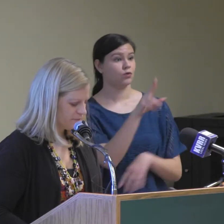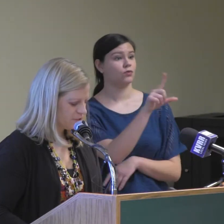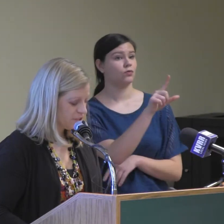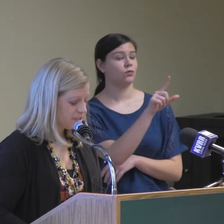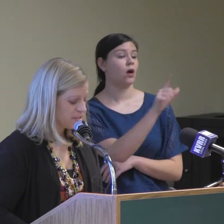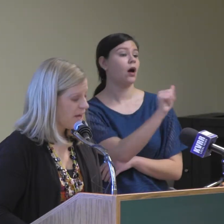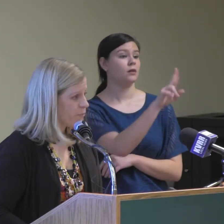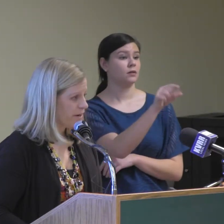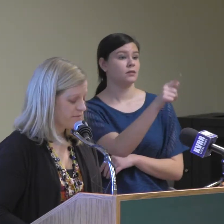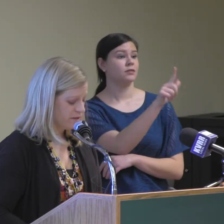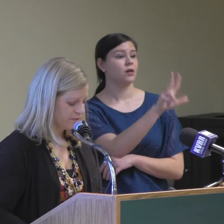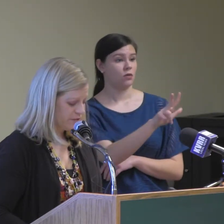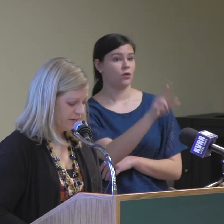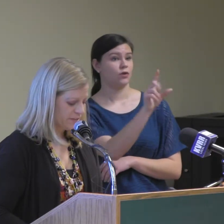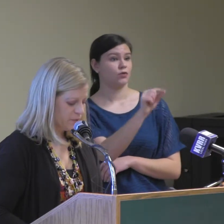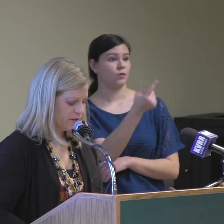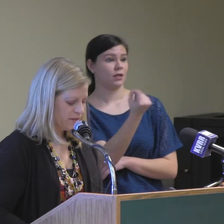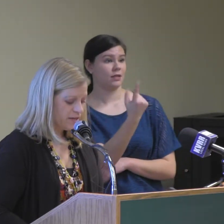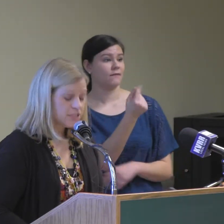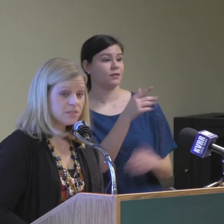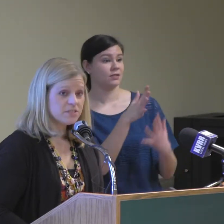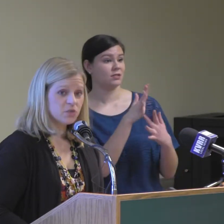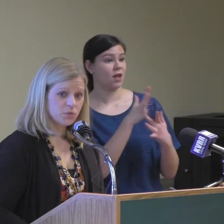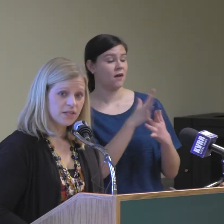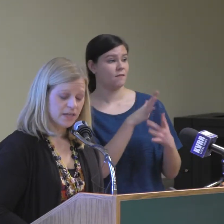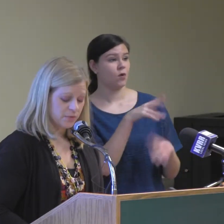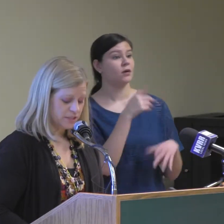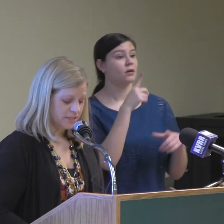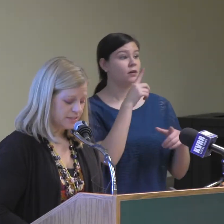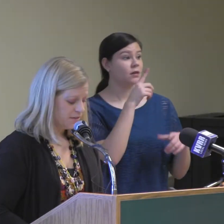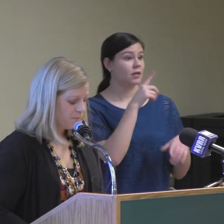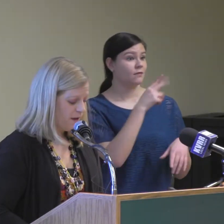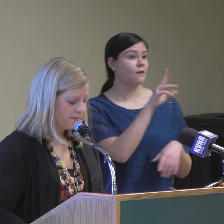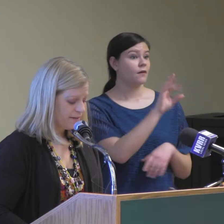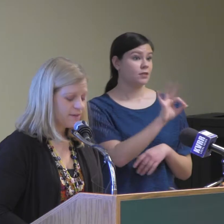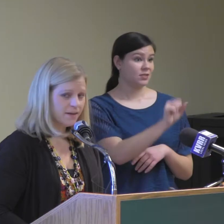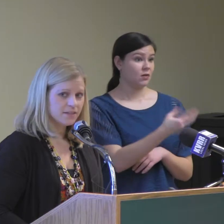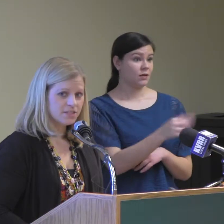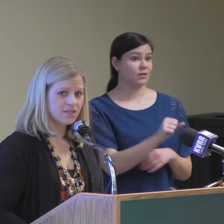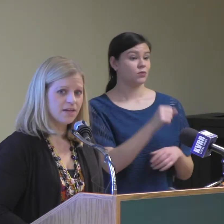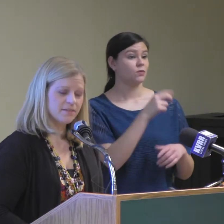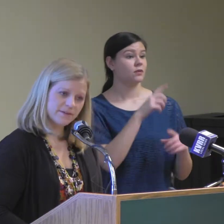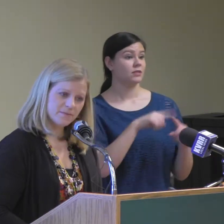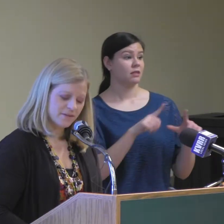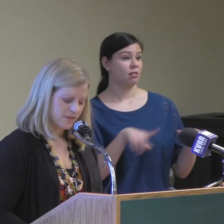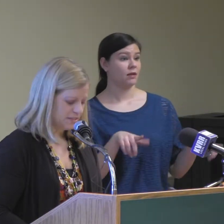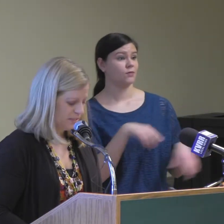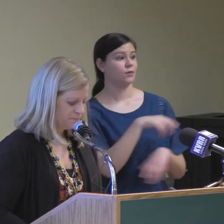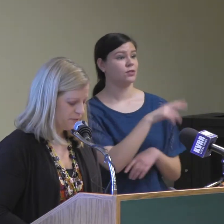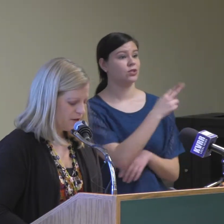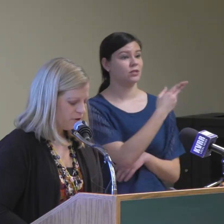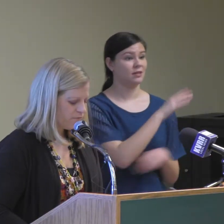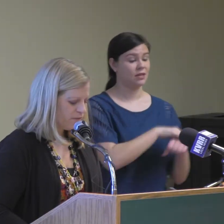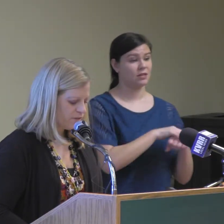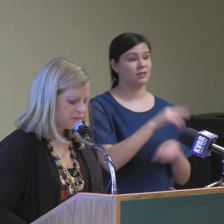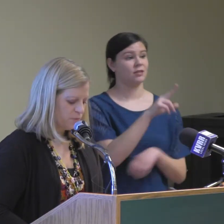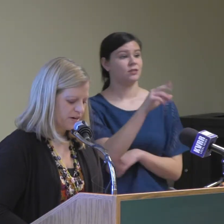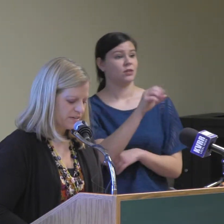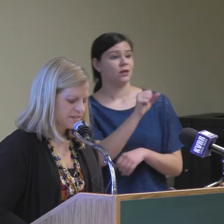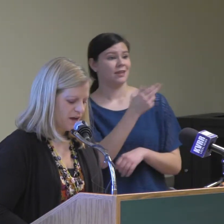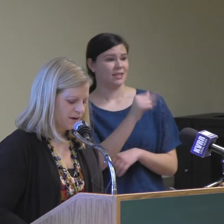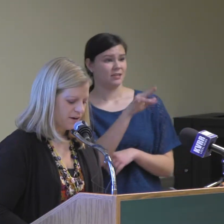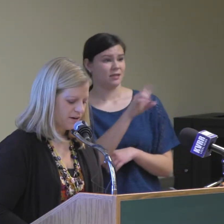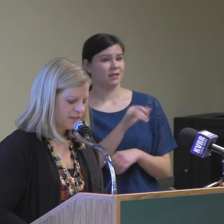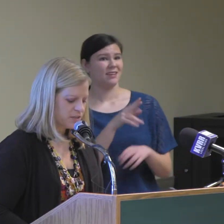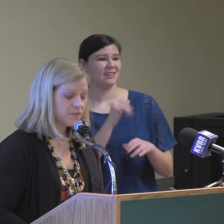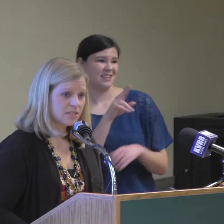2011. She is a sophomore at Fargo South High School. She speaks 3 languages: Nepali, English, and a little bit of Hindi. Her favorite sport